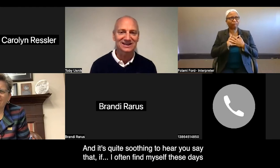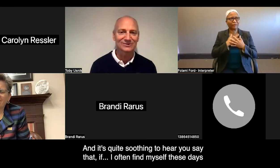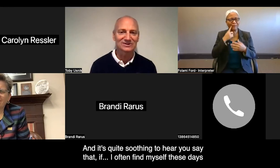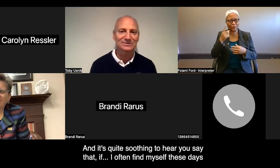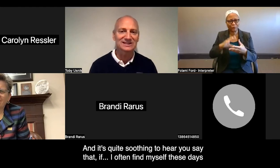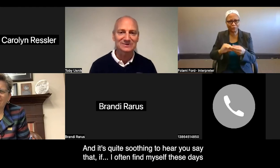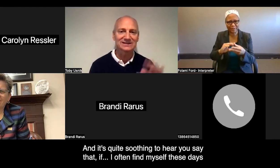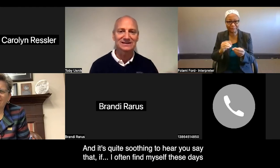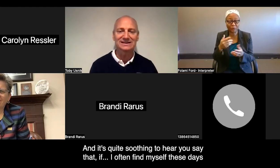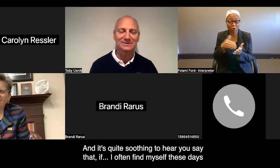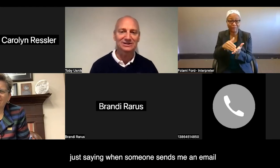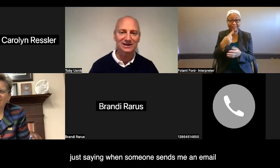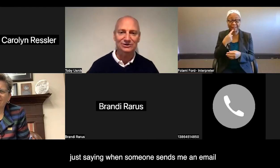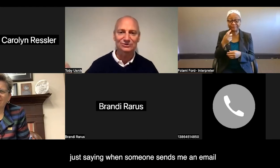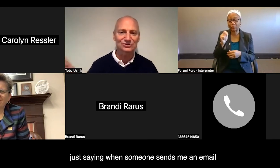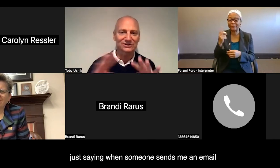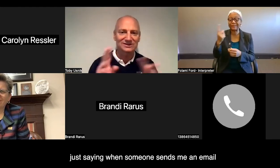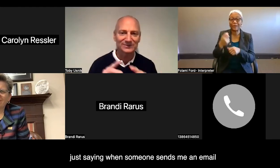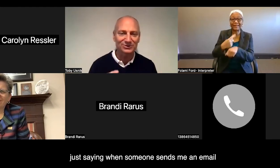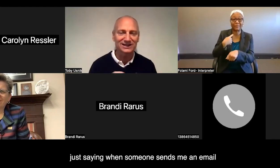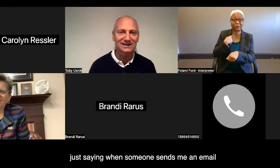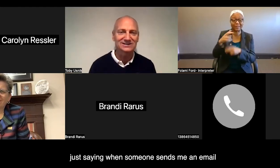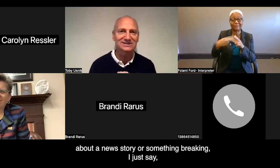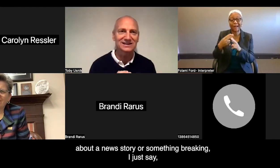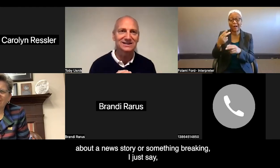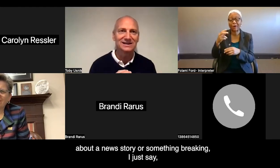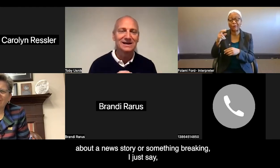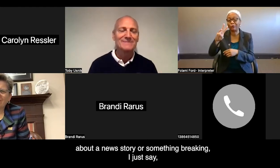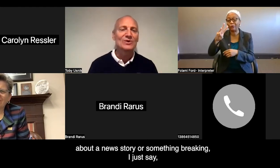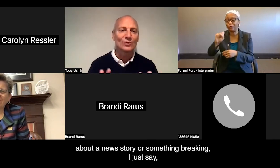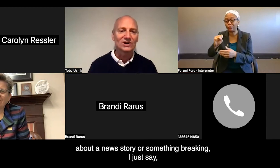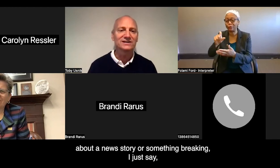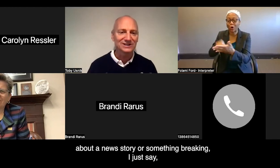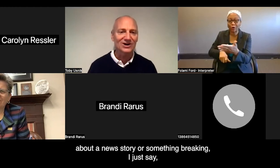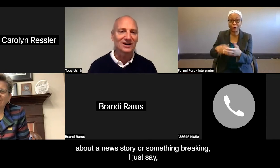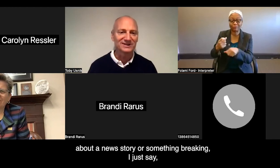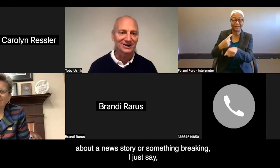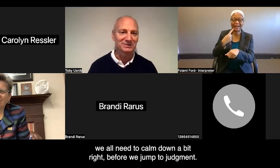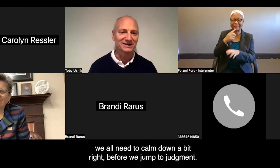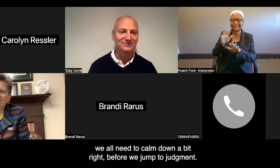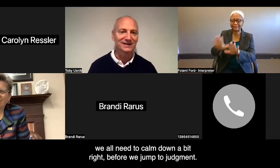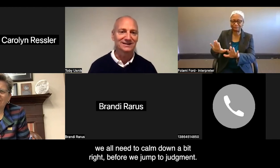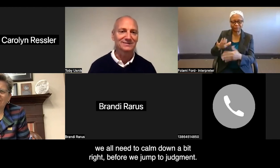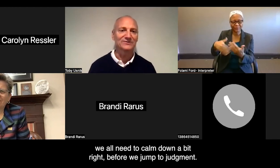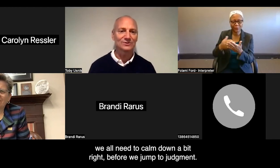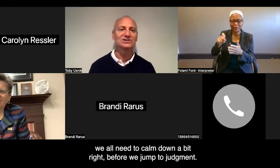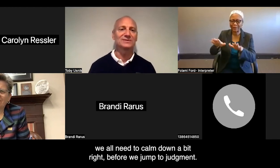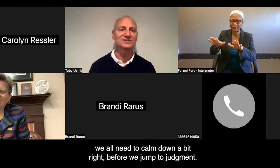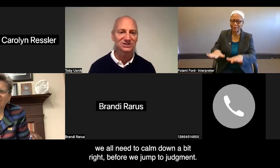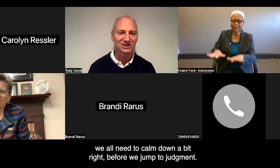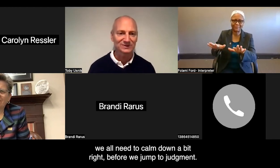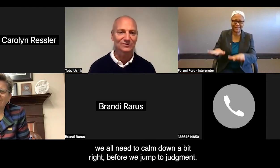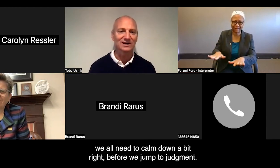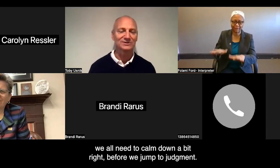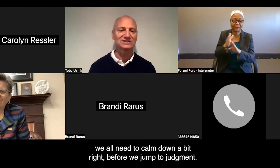days just saying, when someone sends me an email about a news story or something breaking, I just say, we all need to calm down a bit, right? Like, before we